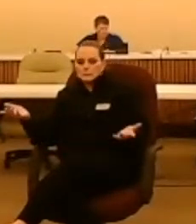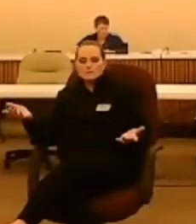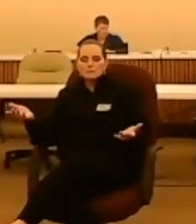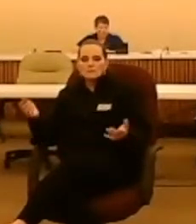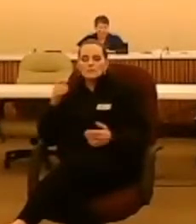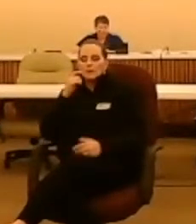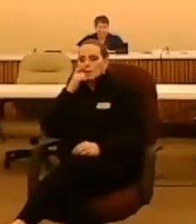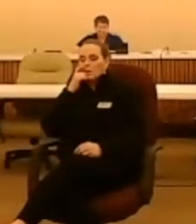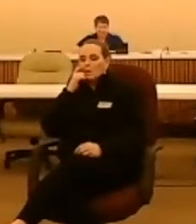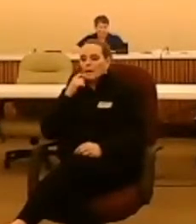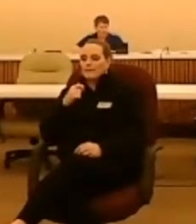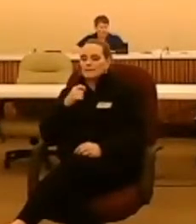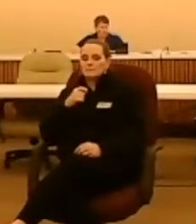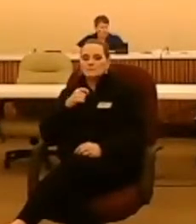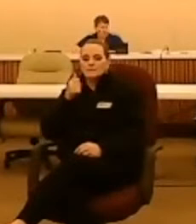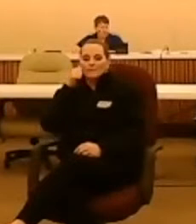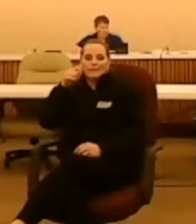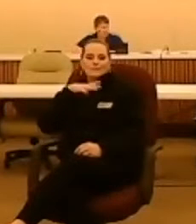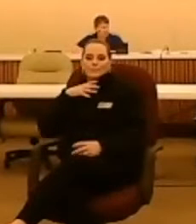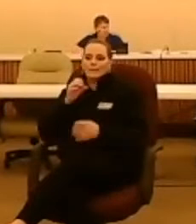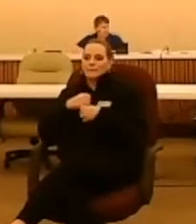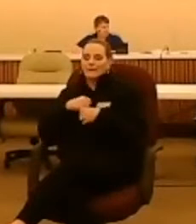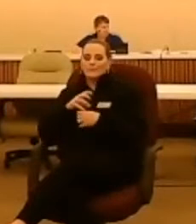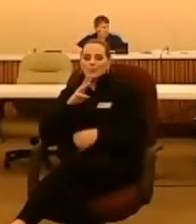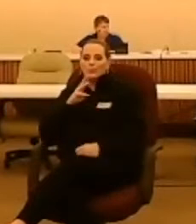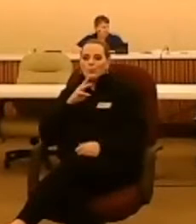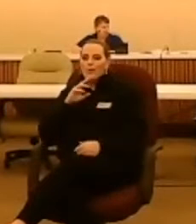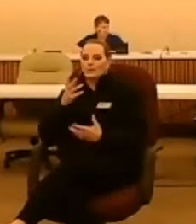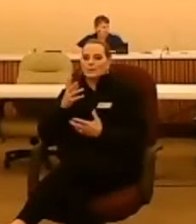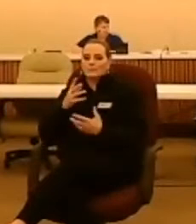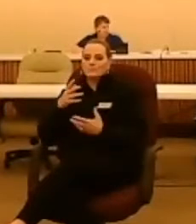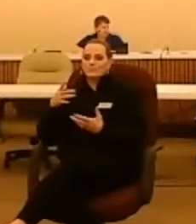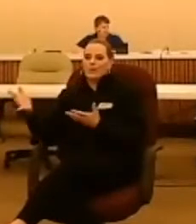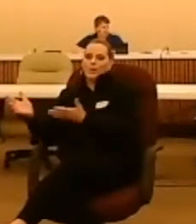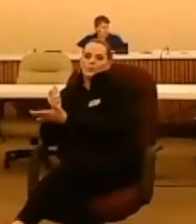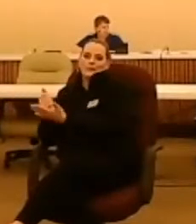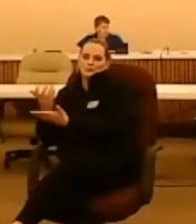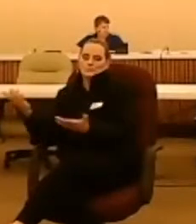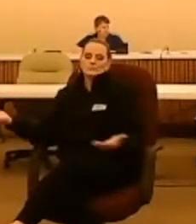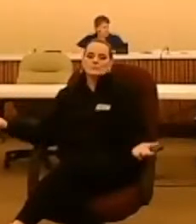Yeah, we're man-made. It's a man-made water trap for the golf course.